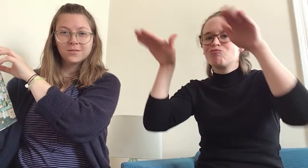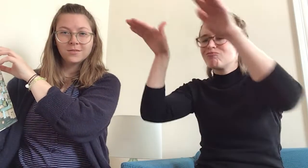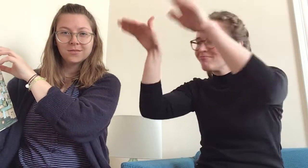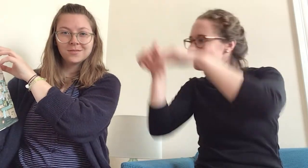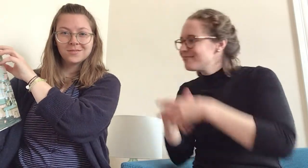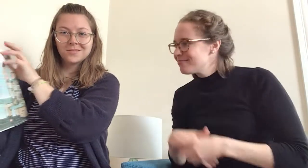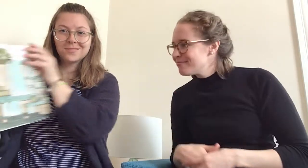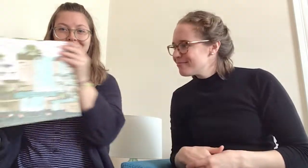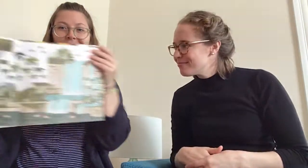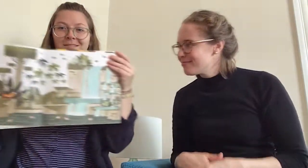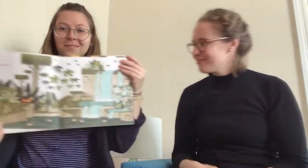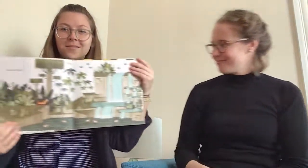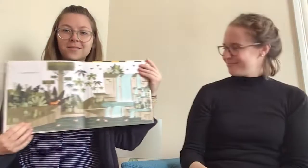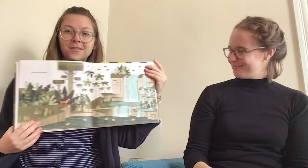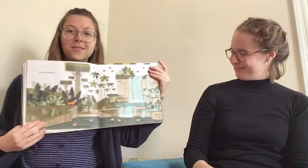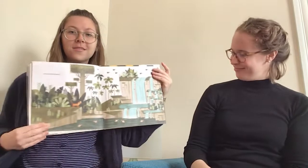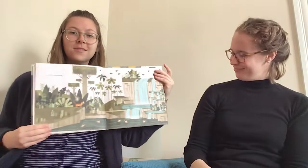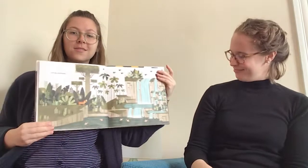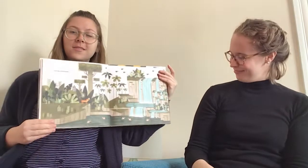birds.